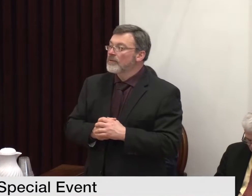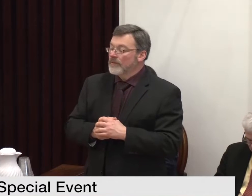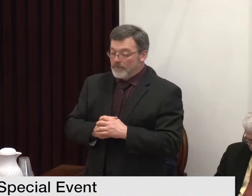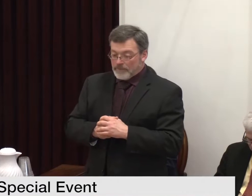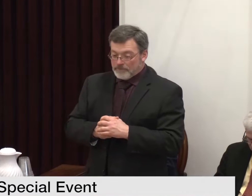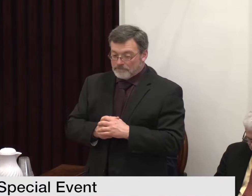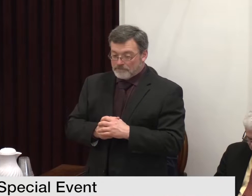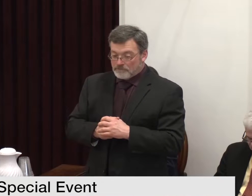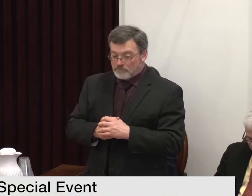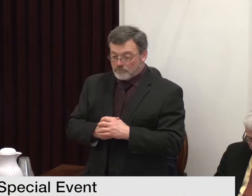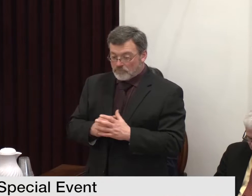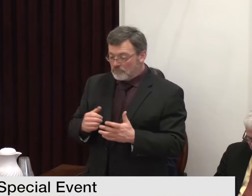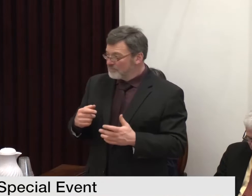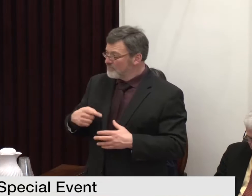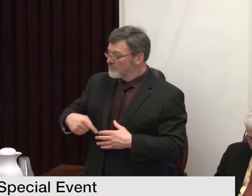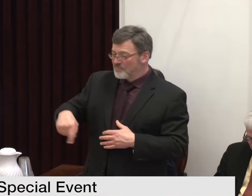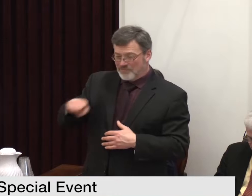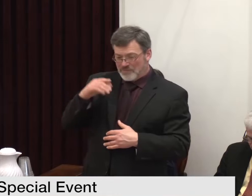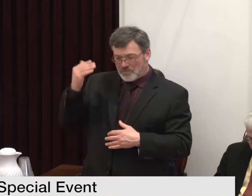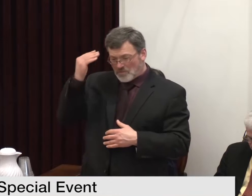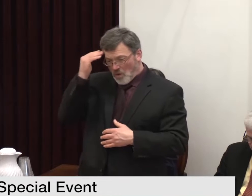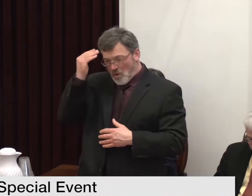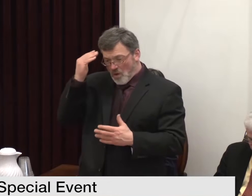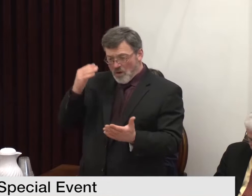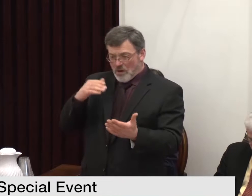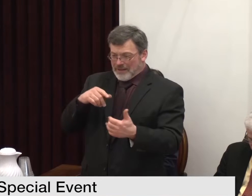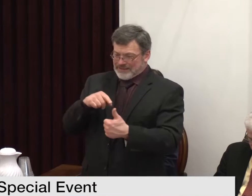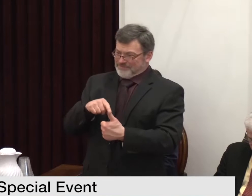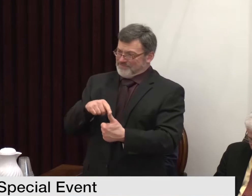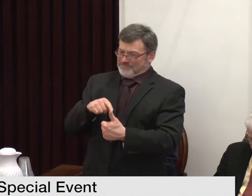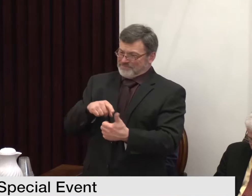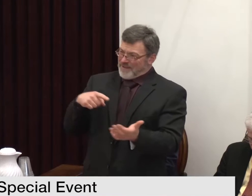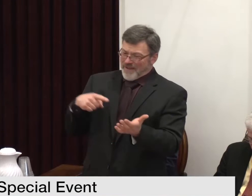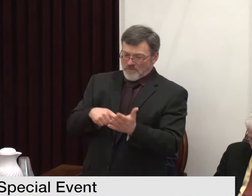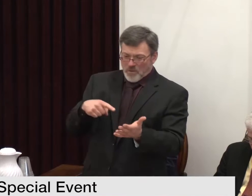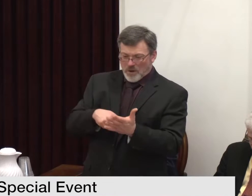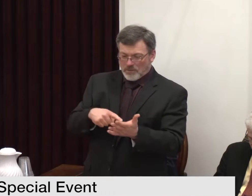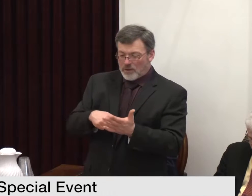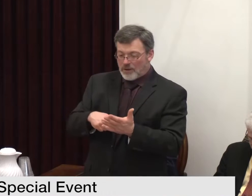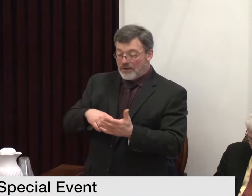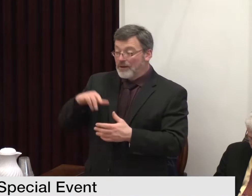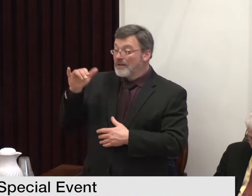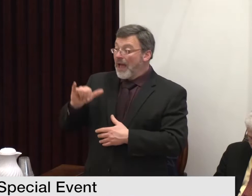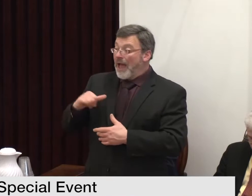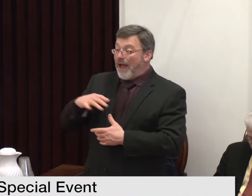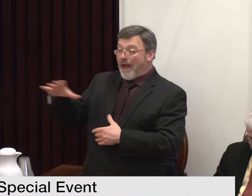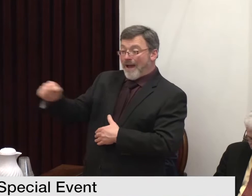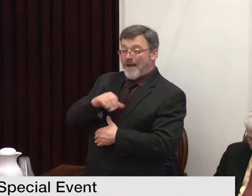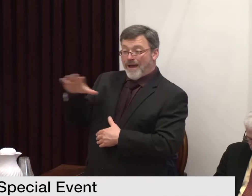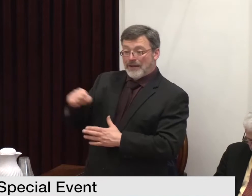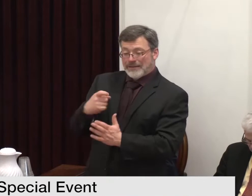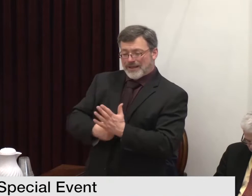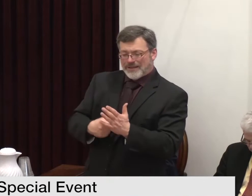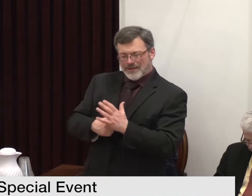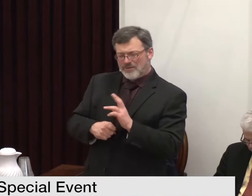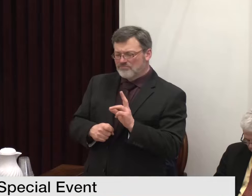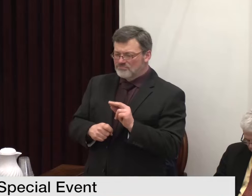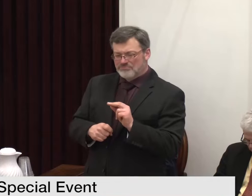We know affordability isn't just about taxes and fees, so let's talk about healthcare.